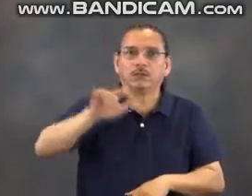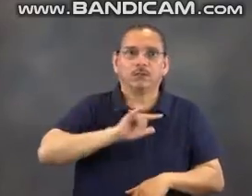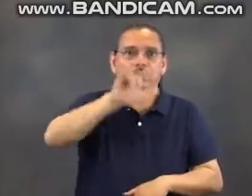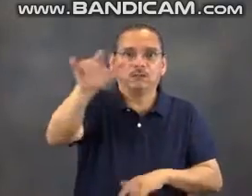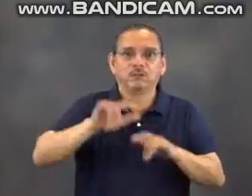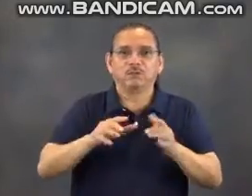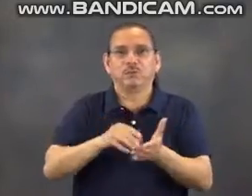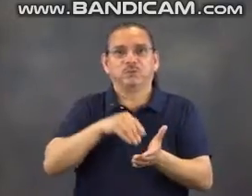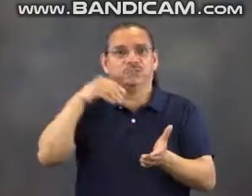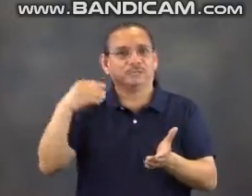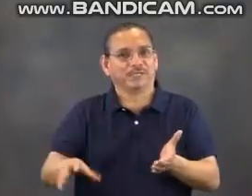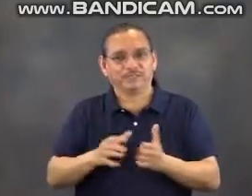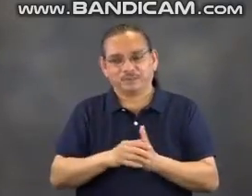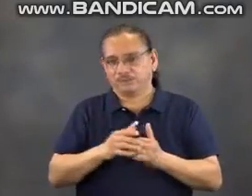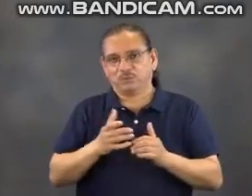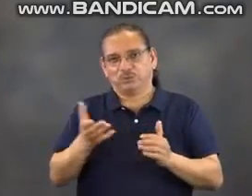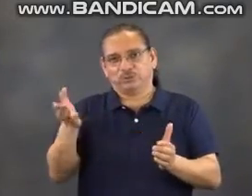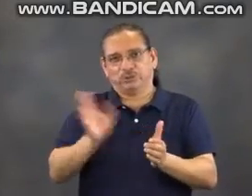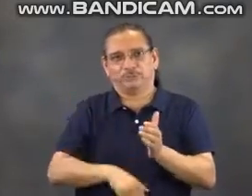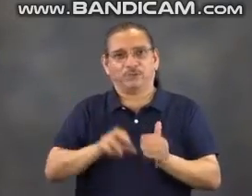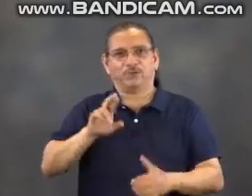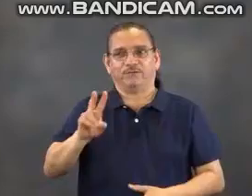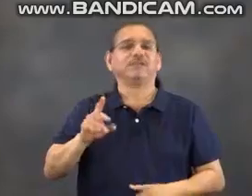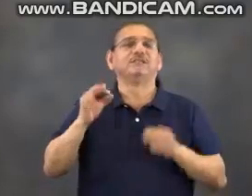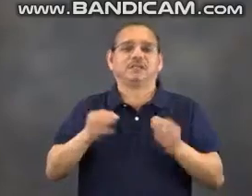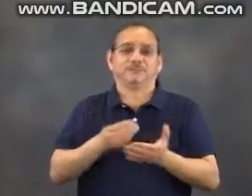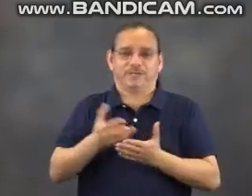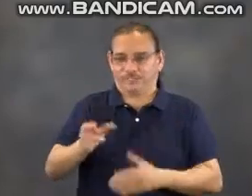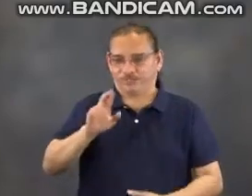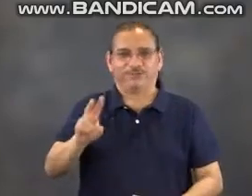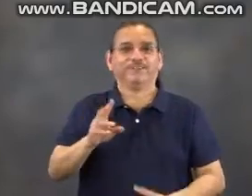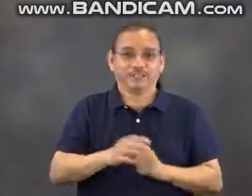We bought an RV because it was very expensive to go and visit my three children.